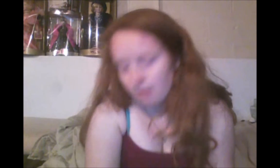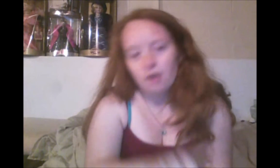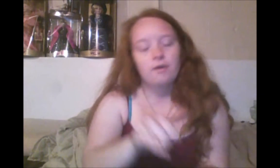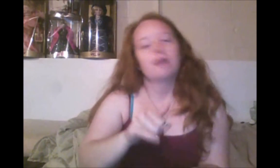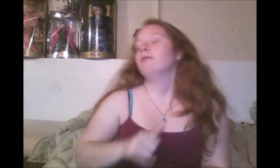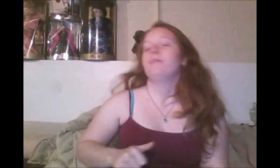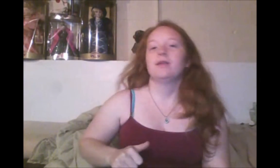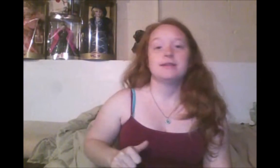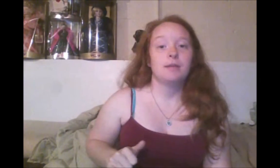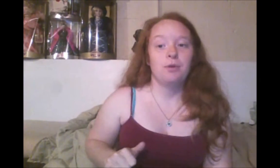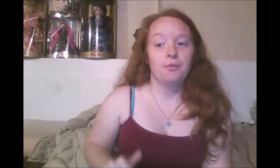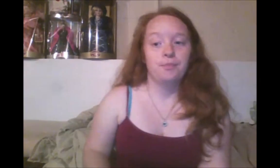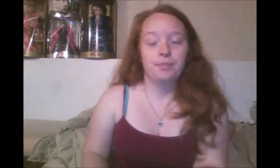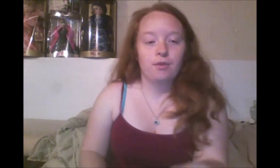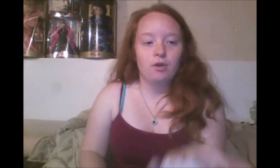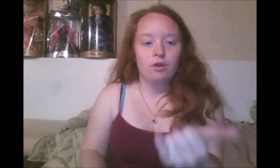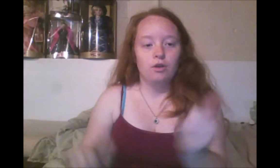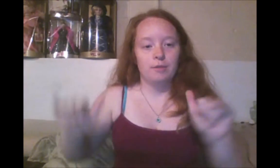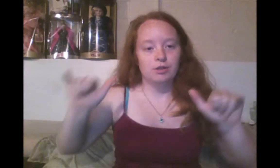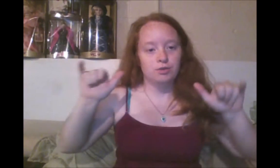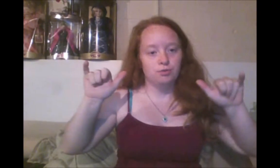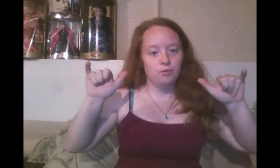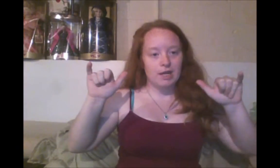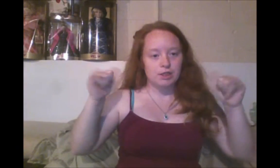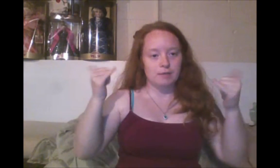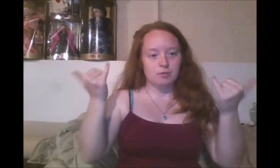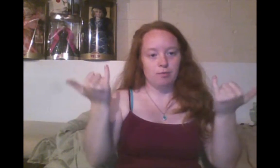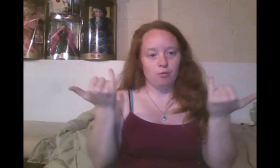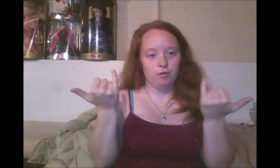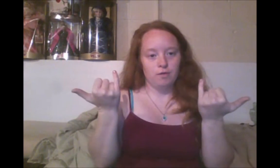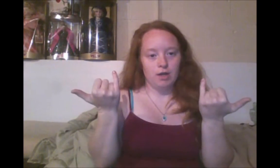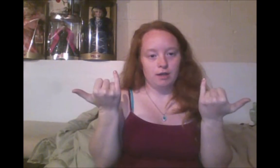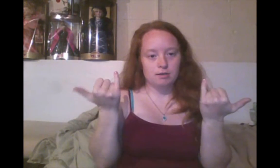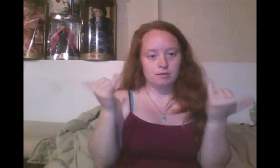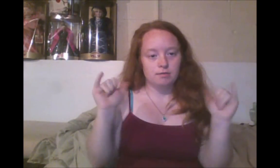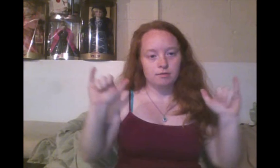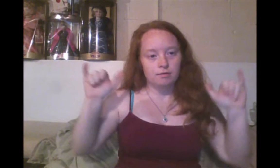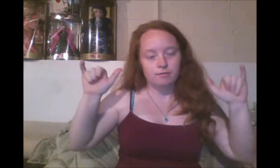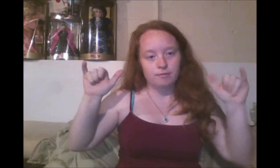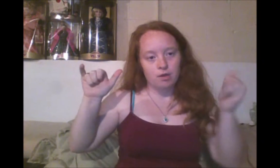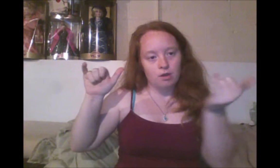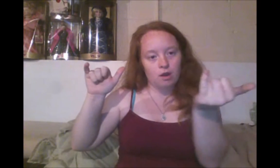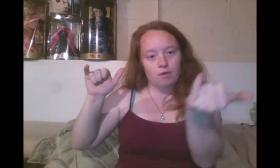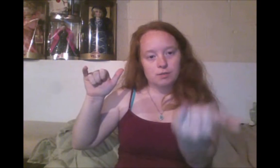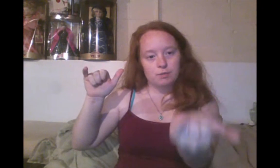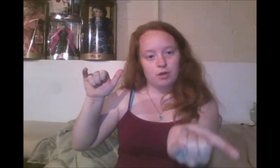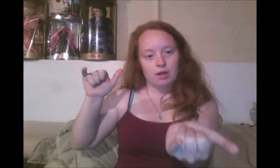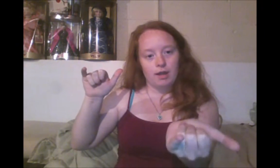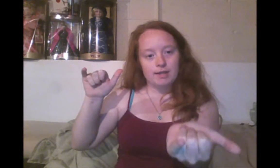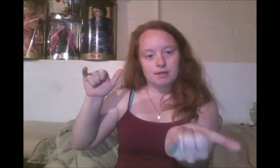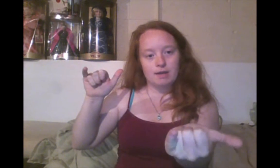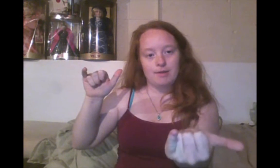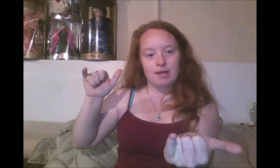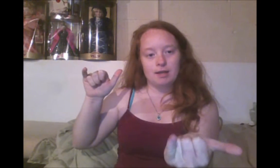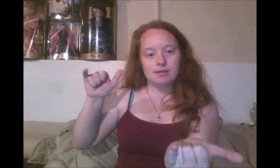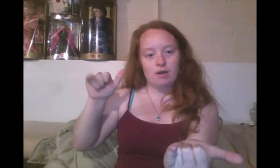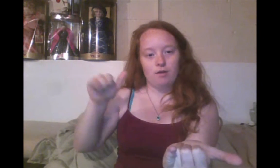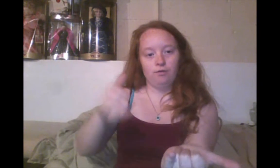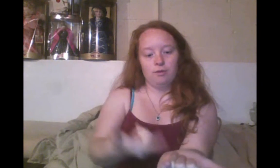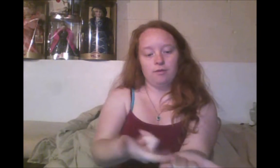Okay, this is hippo. You're going to make two Y shapes with both of your hands. You're going to put your less dominant hand down to where the